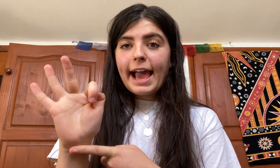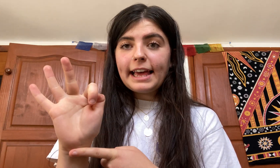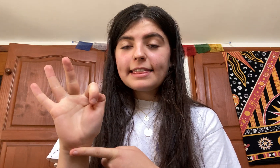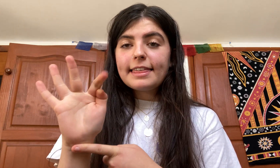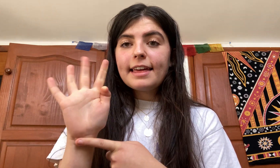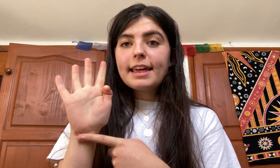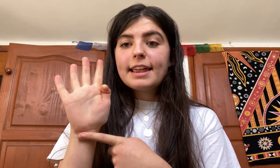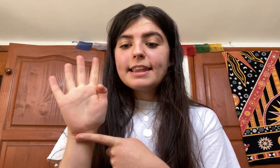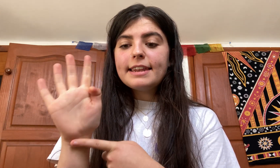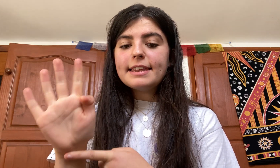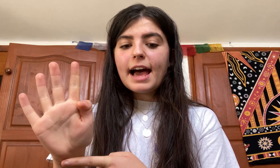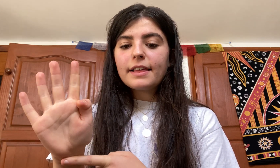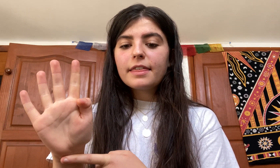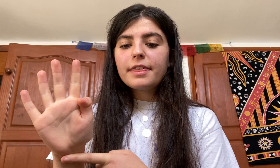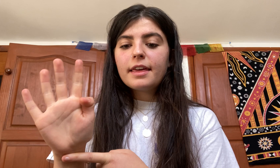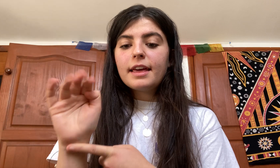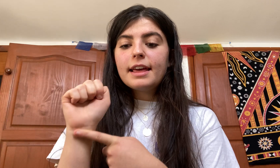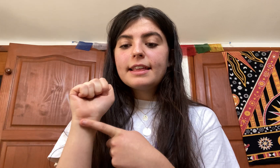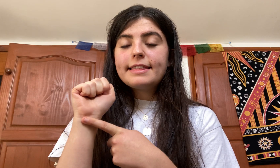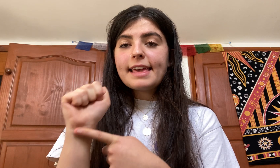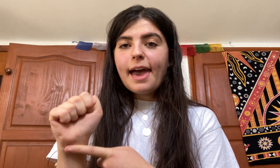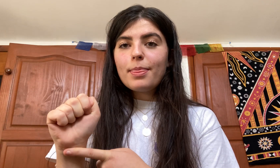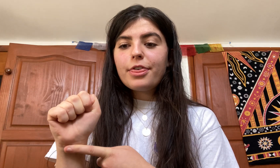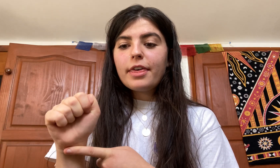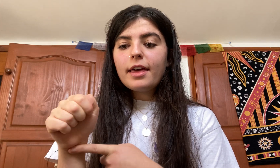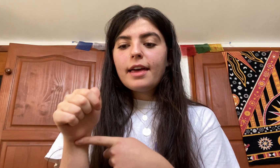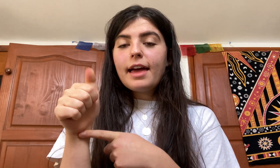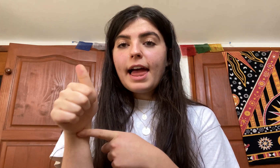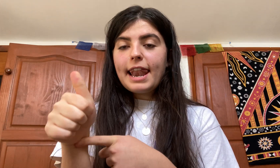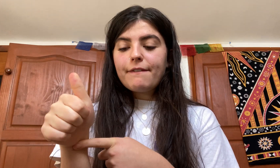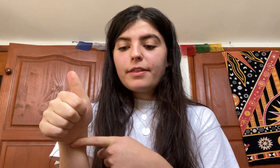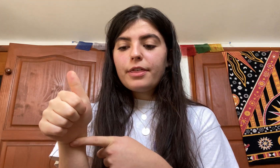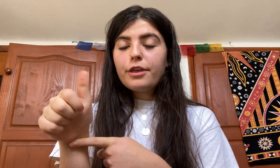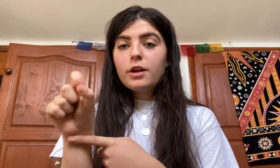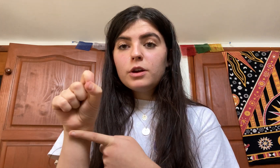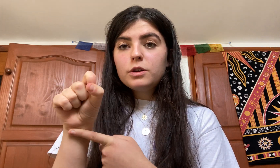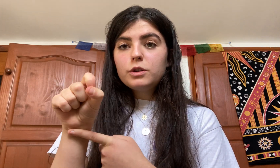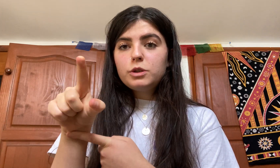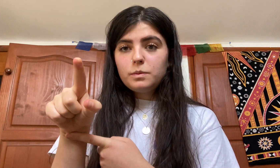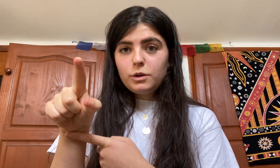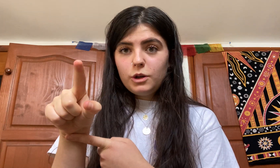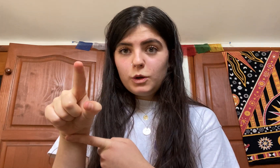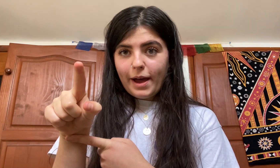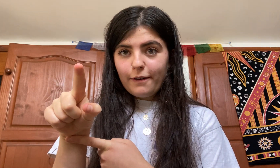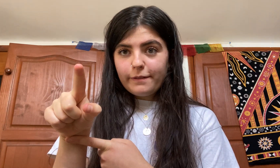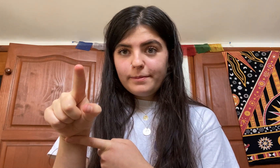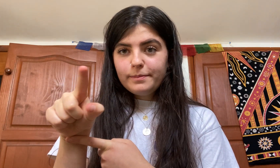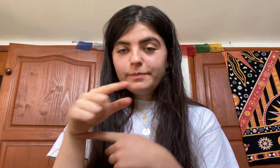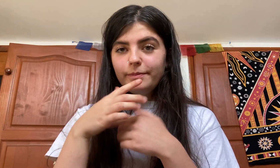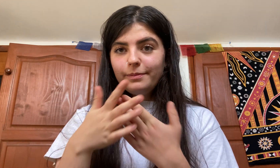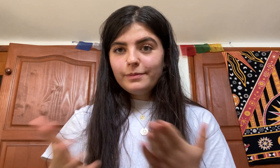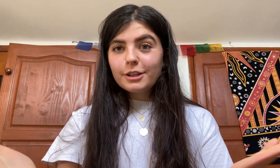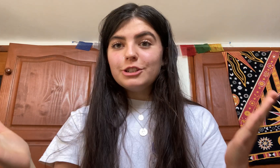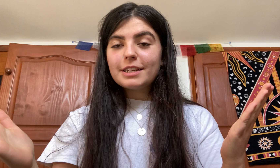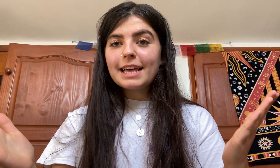8th, 9th, 10th, 11th, 12th. Just like